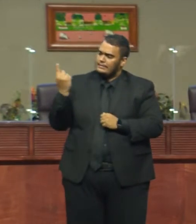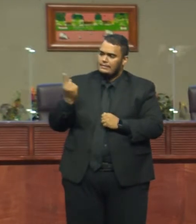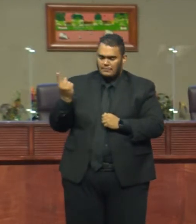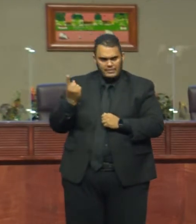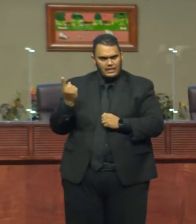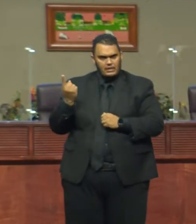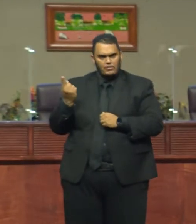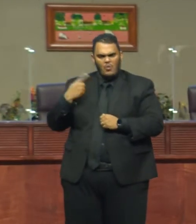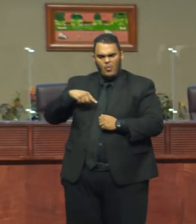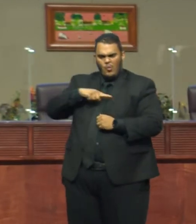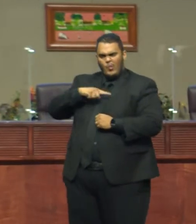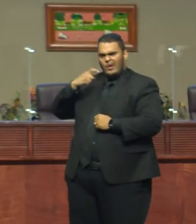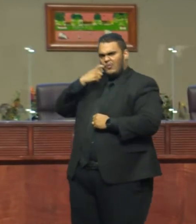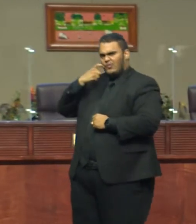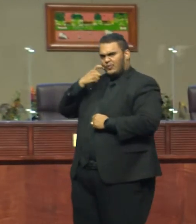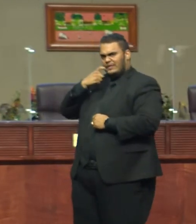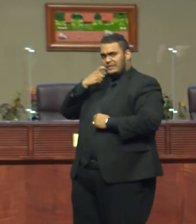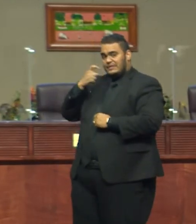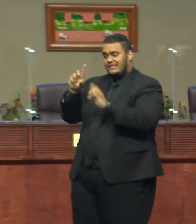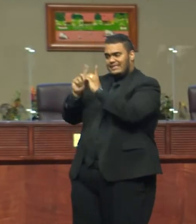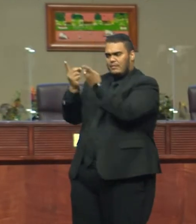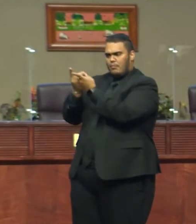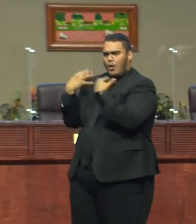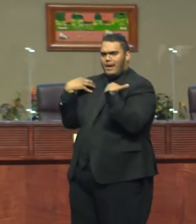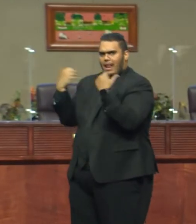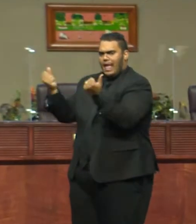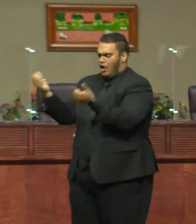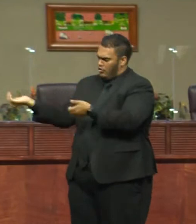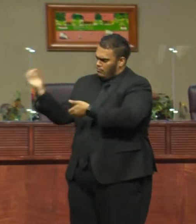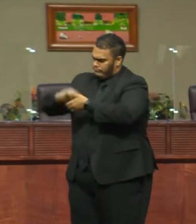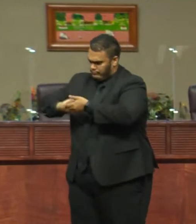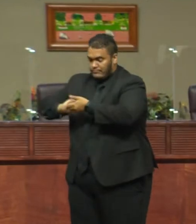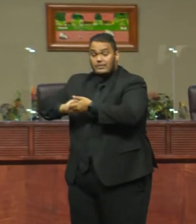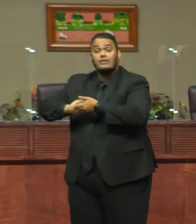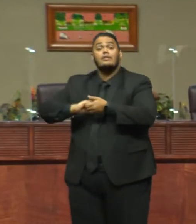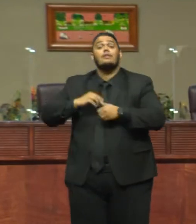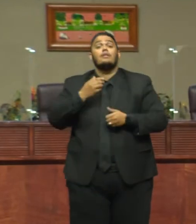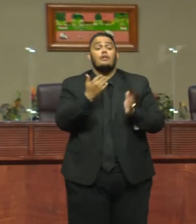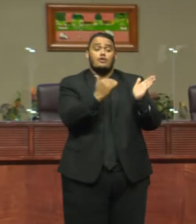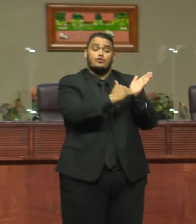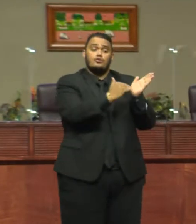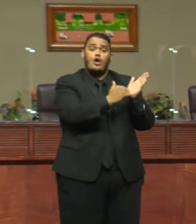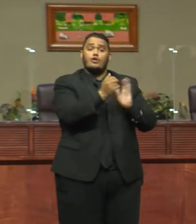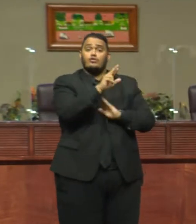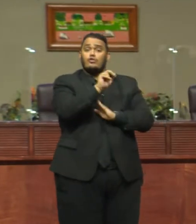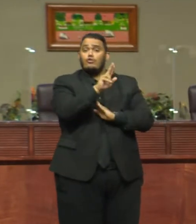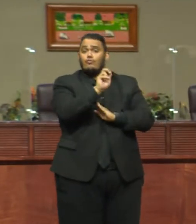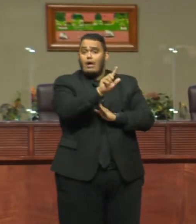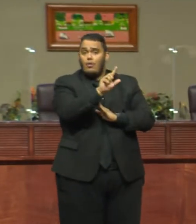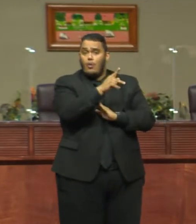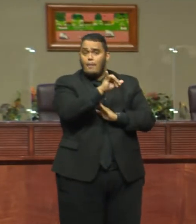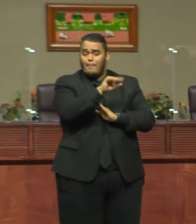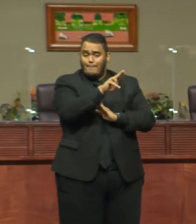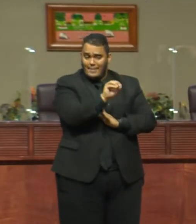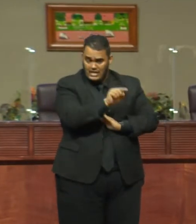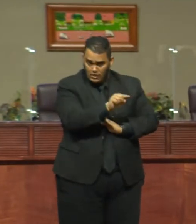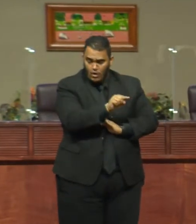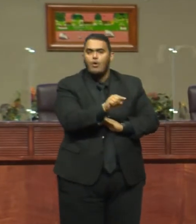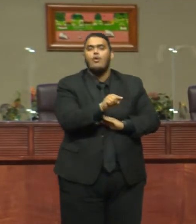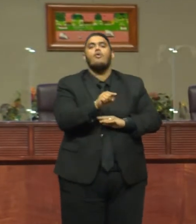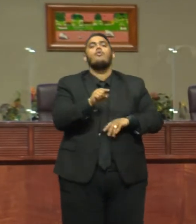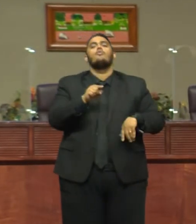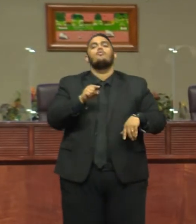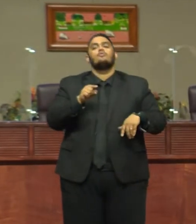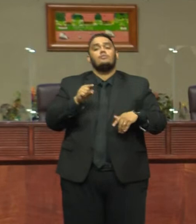partnership with the Department of Health and Dr. Raul Pino and the state. The Department of Health's appointment portal for